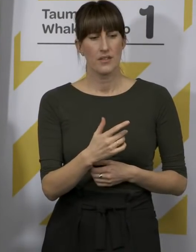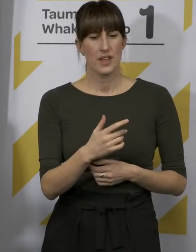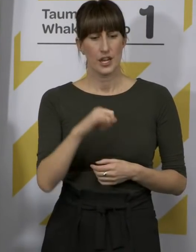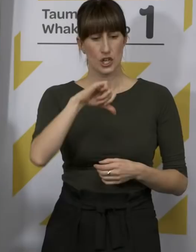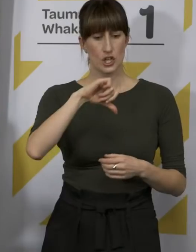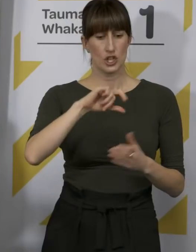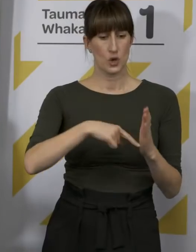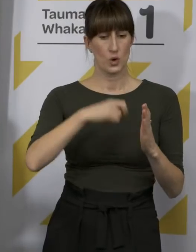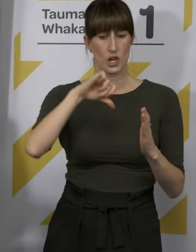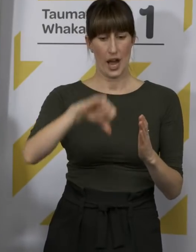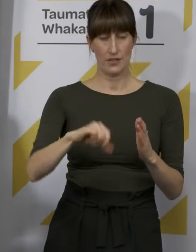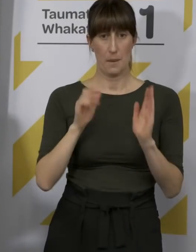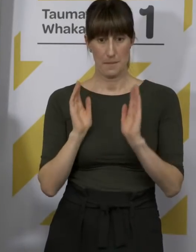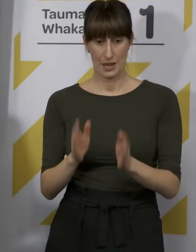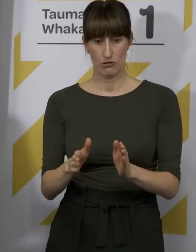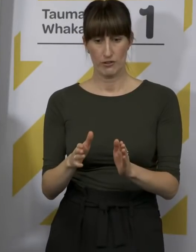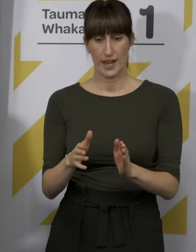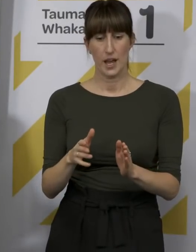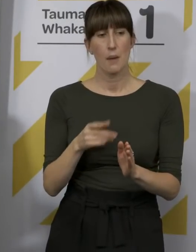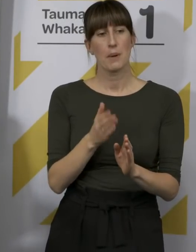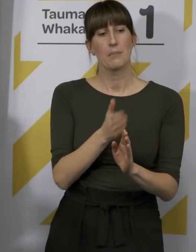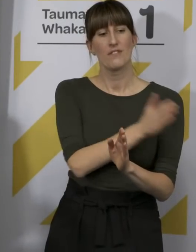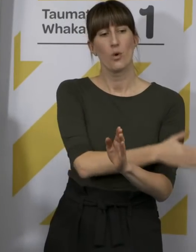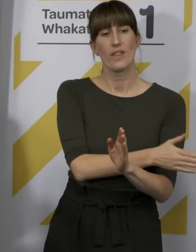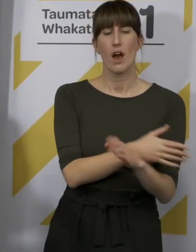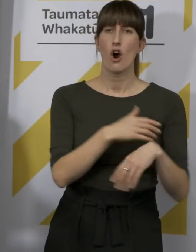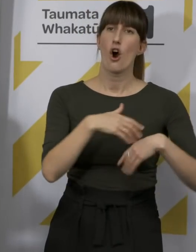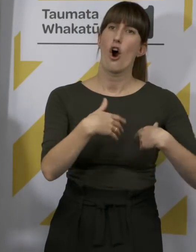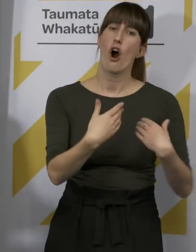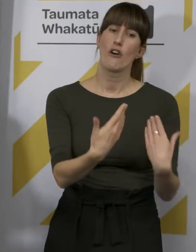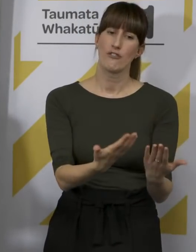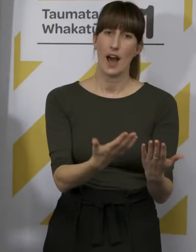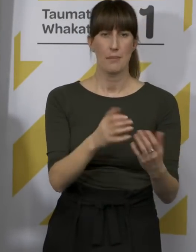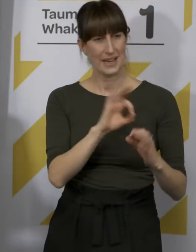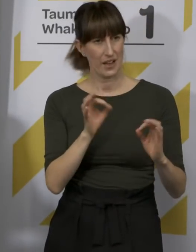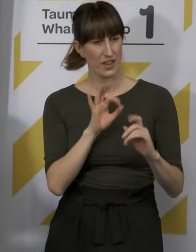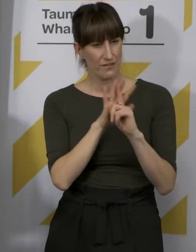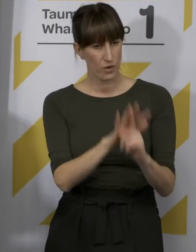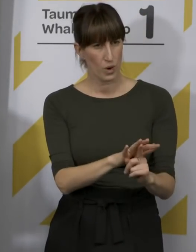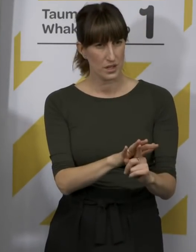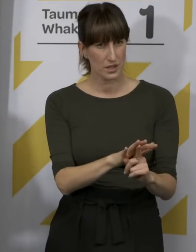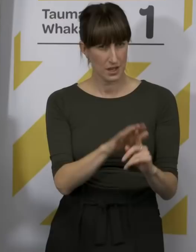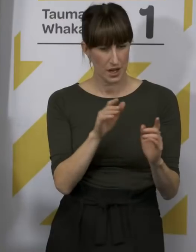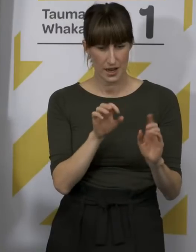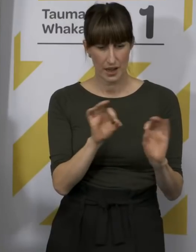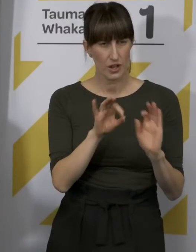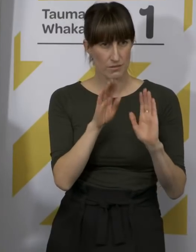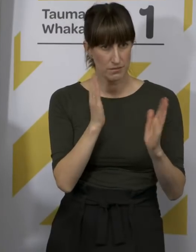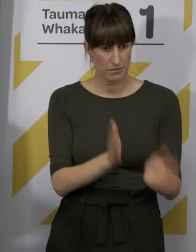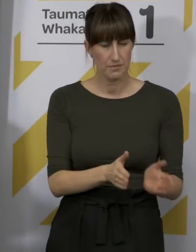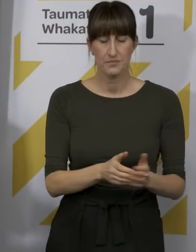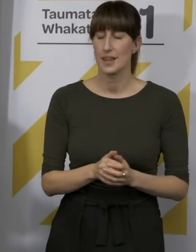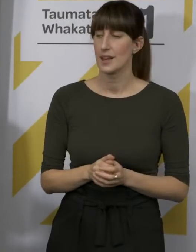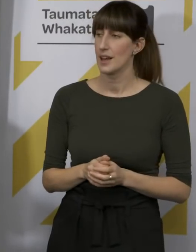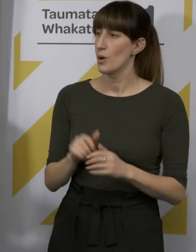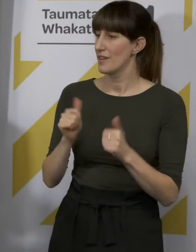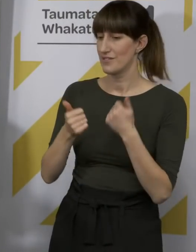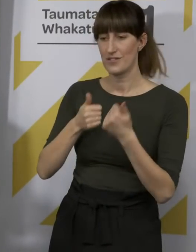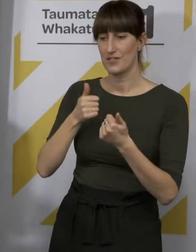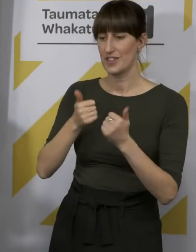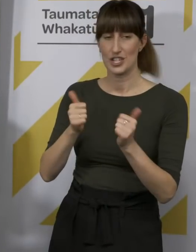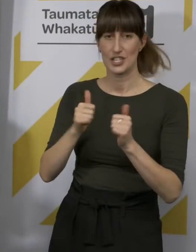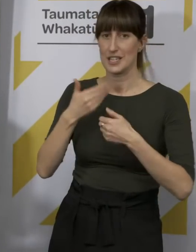been mandatory. Why does it offer and not enforced? Look, this is the point I addressed last week, that actually there was clearly